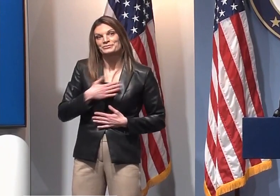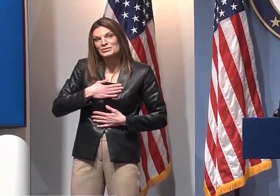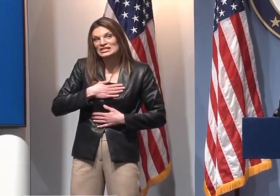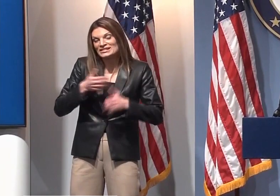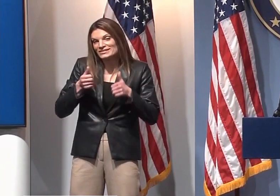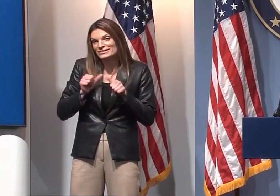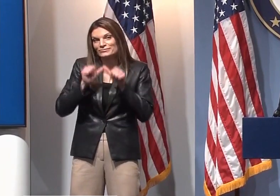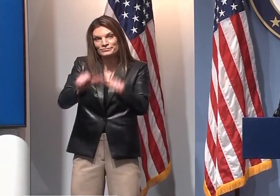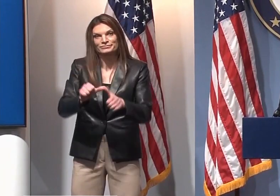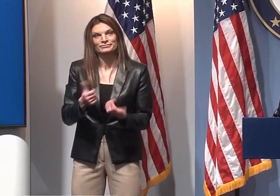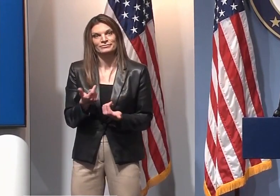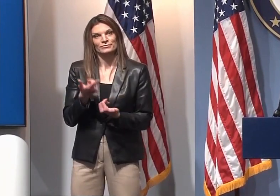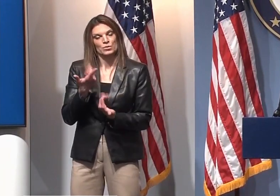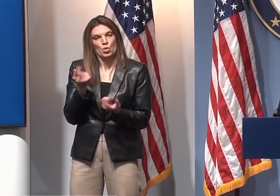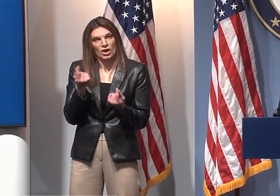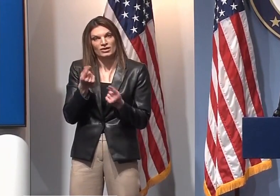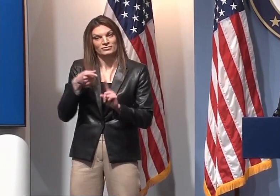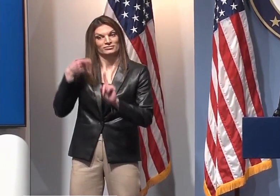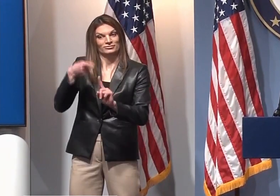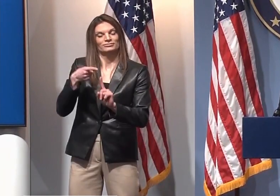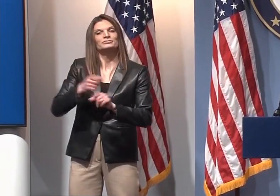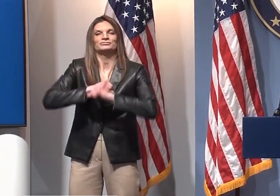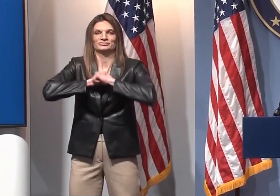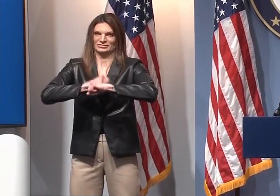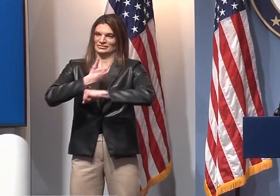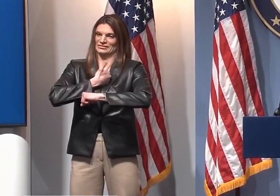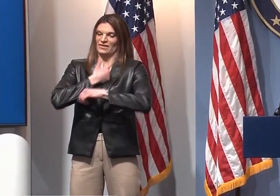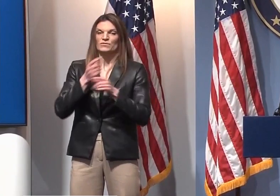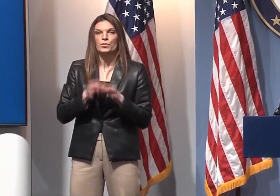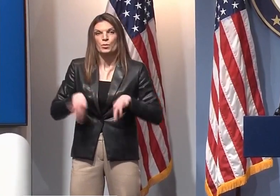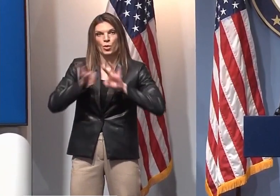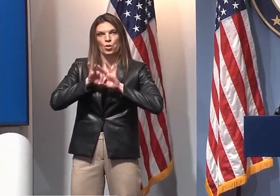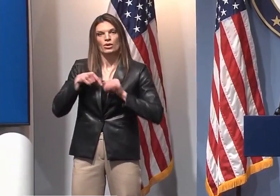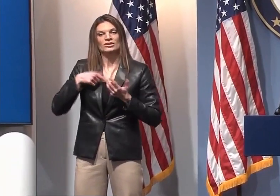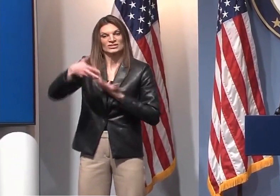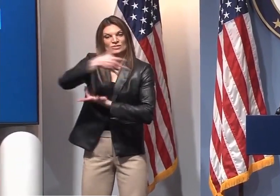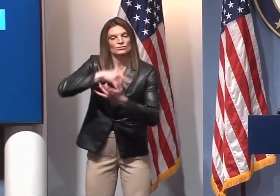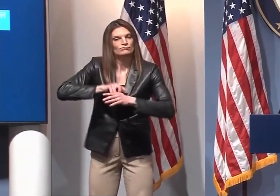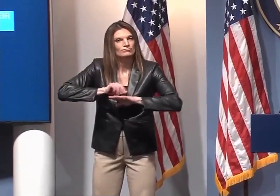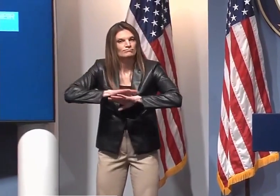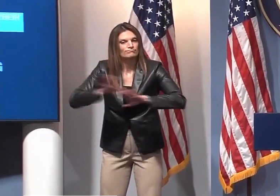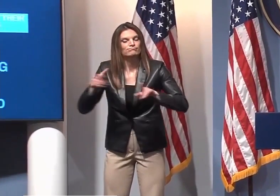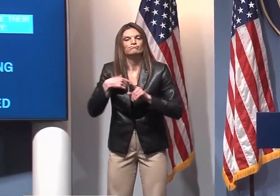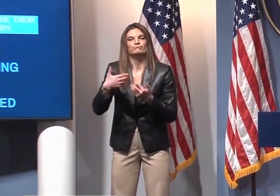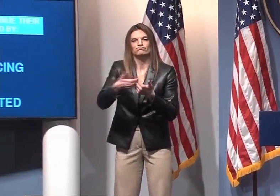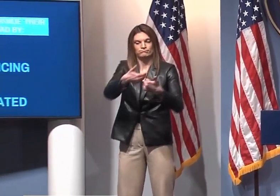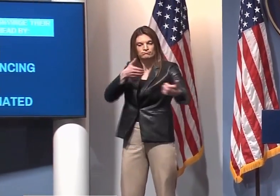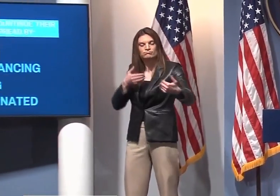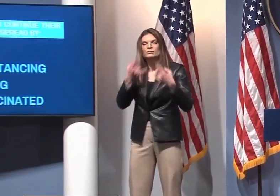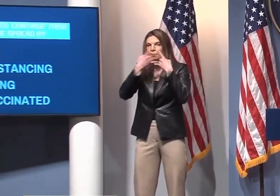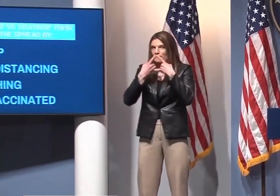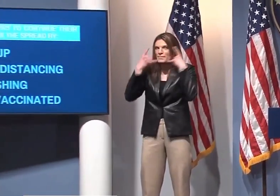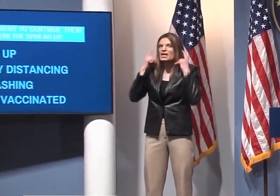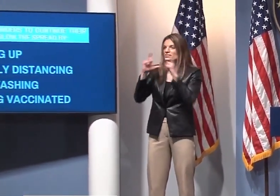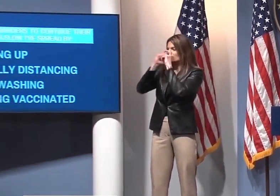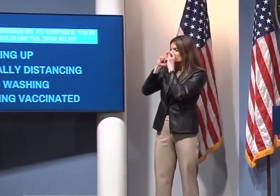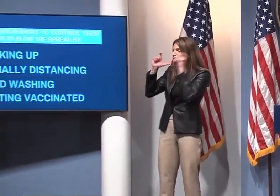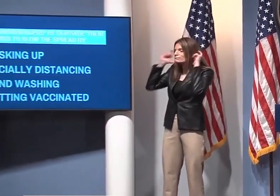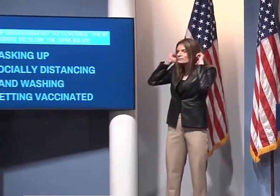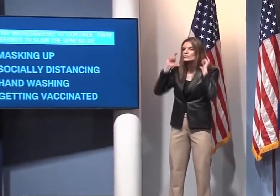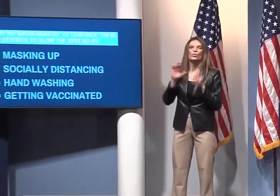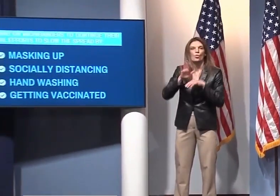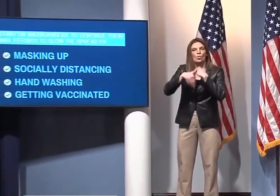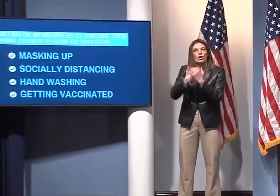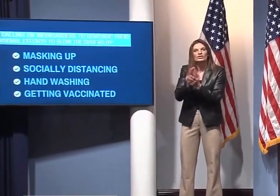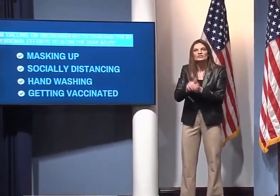their personal efforts to slow the spread by masking up, social distancing, and washing your hands. And of course, get